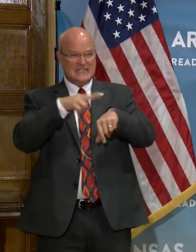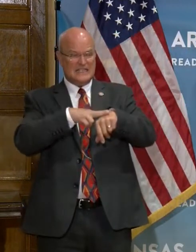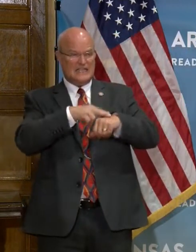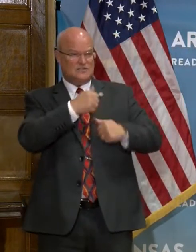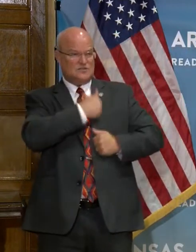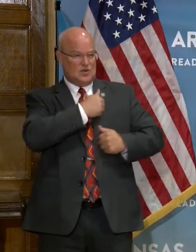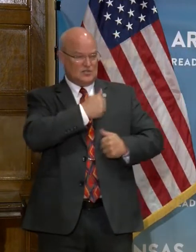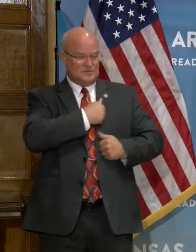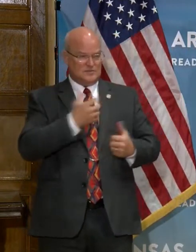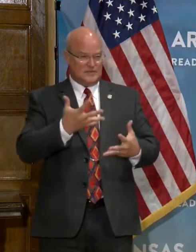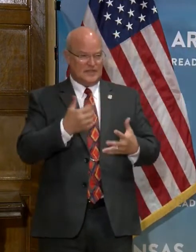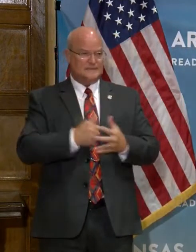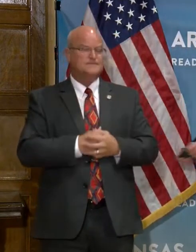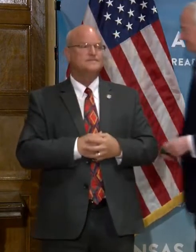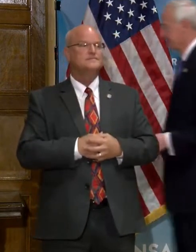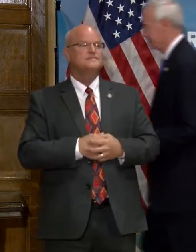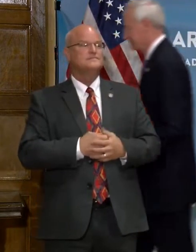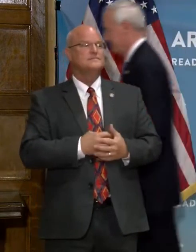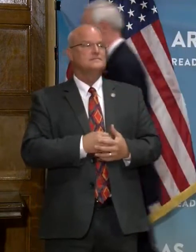Guardsman?